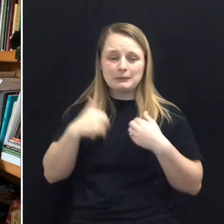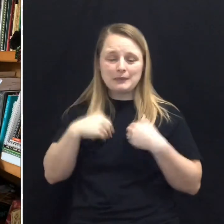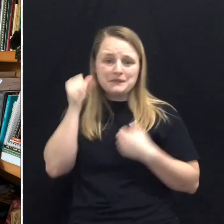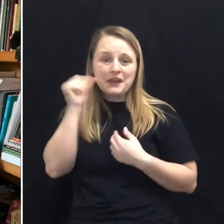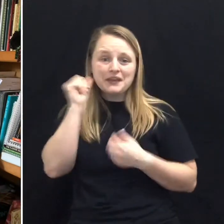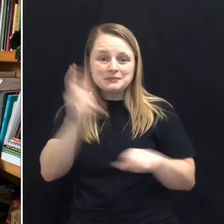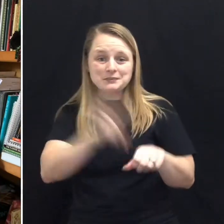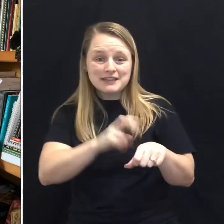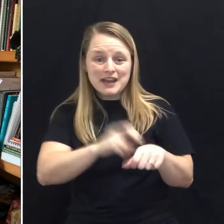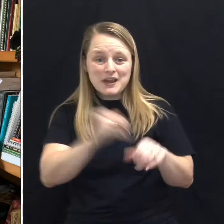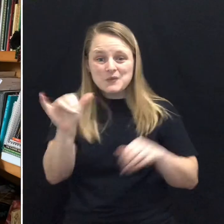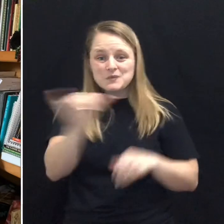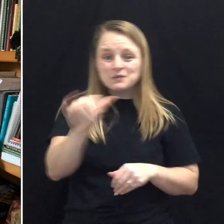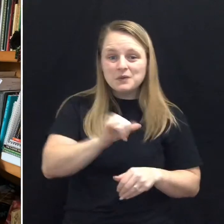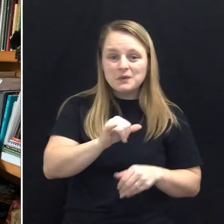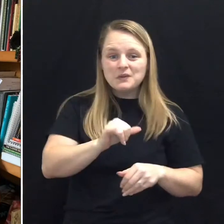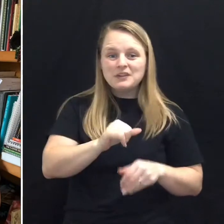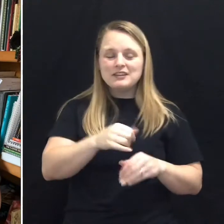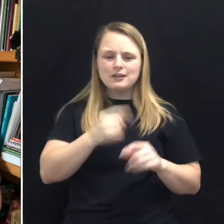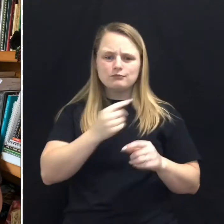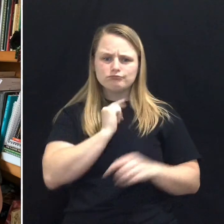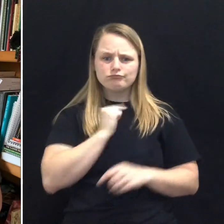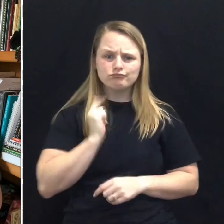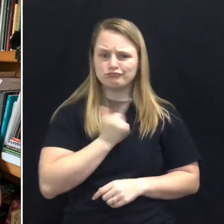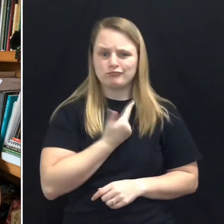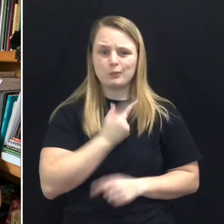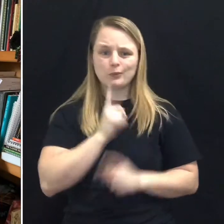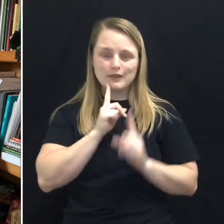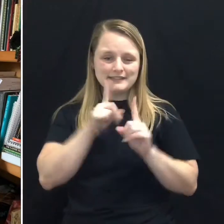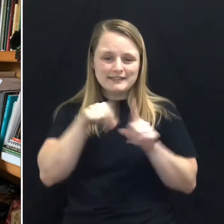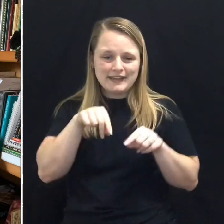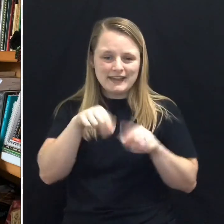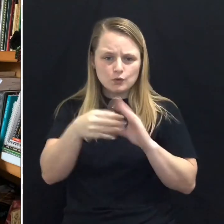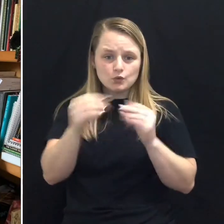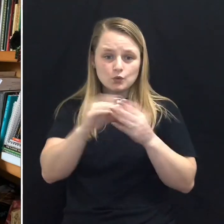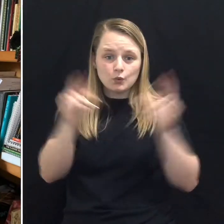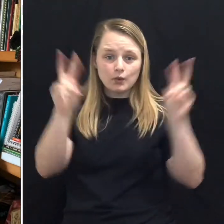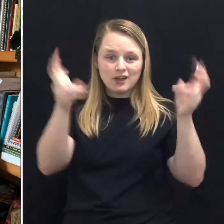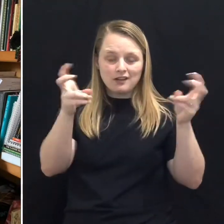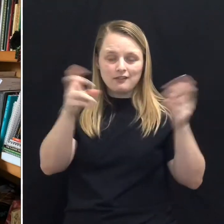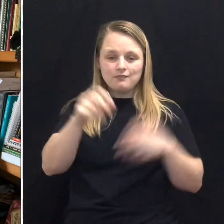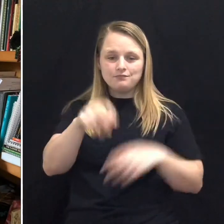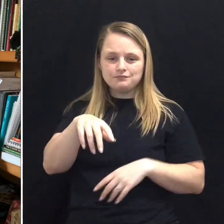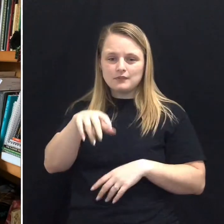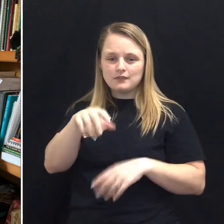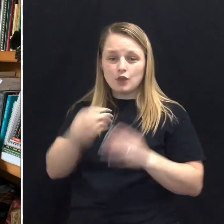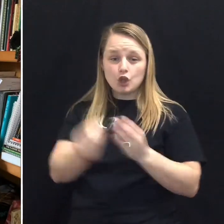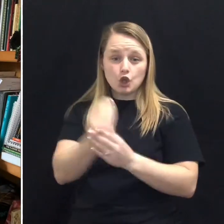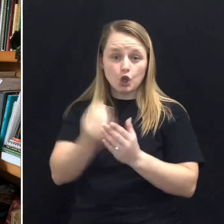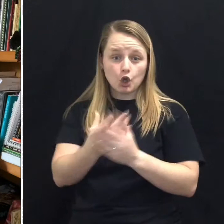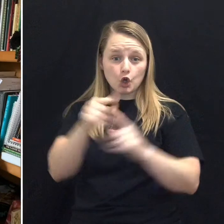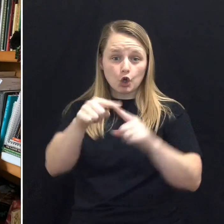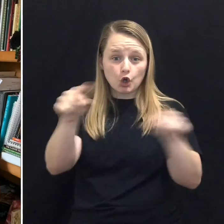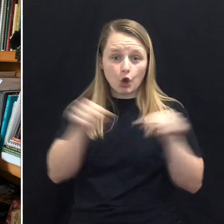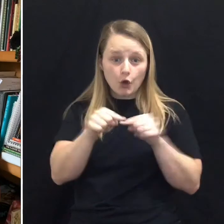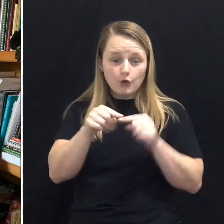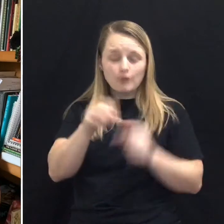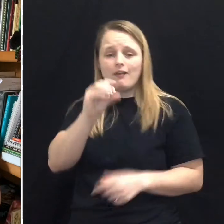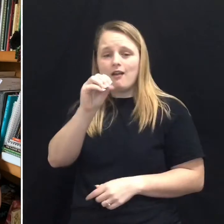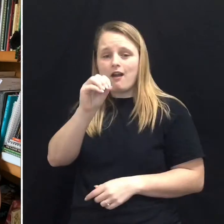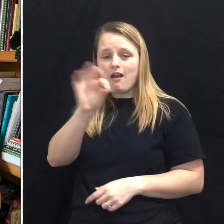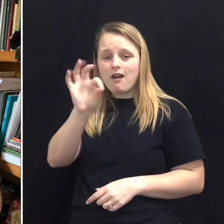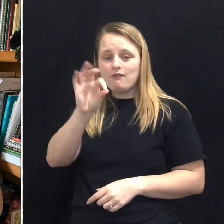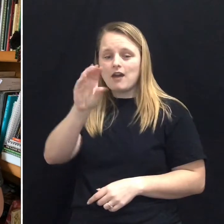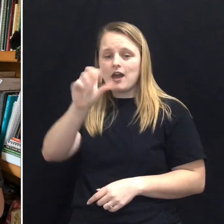Auntie Potato will be joining me to tell you the story of The Garden of Abdul Gasazi by